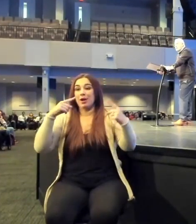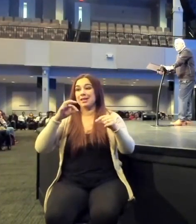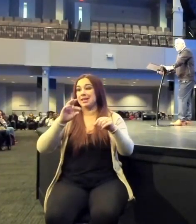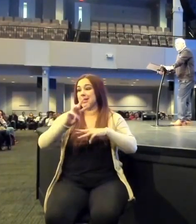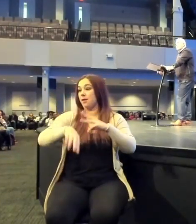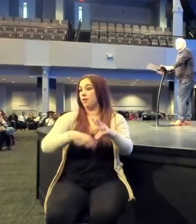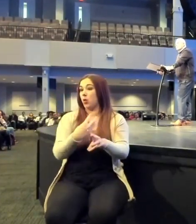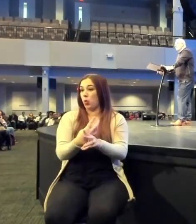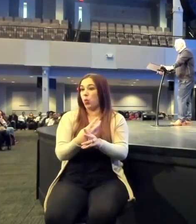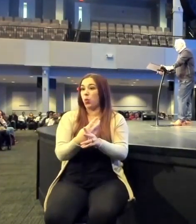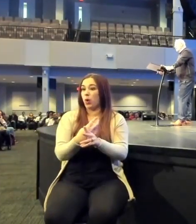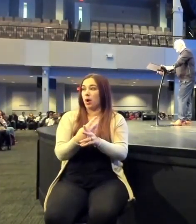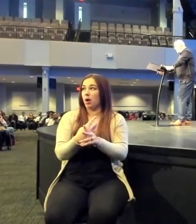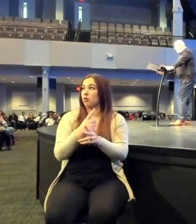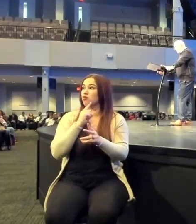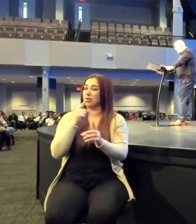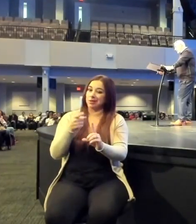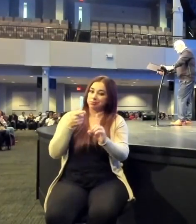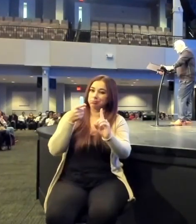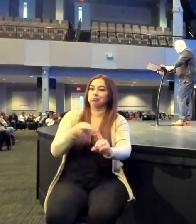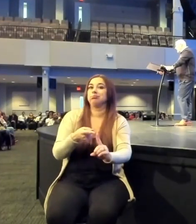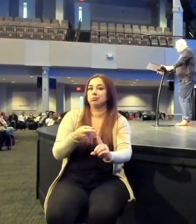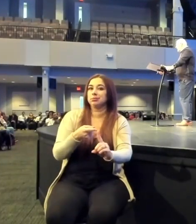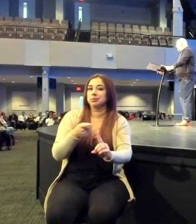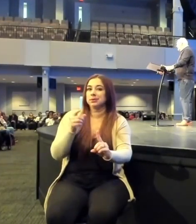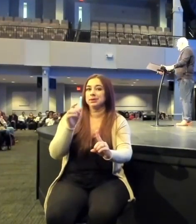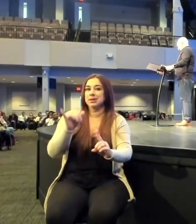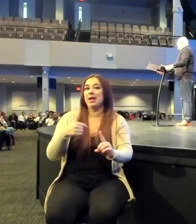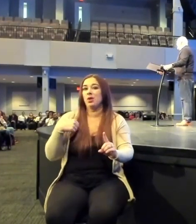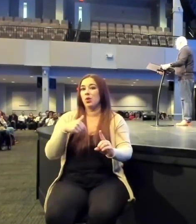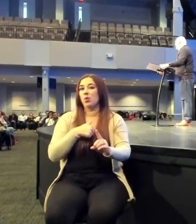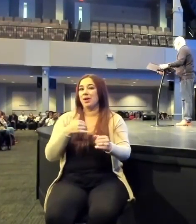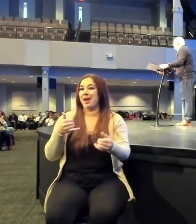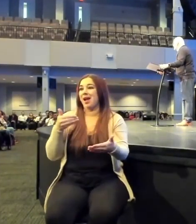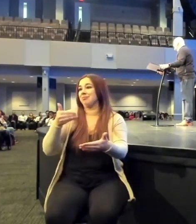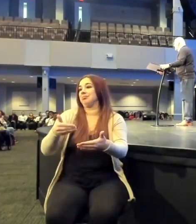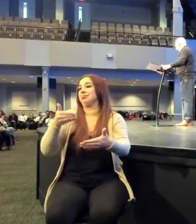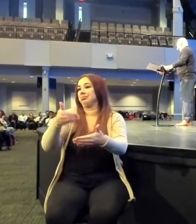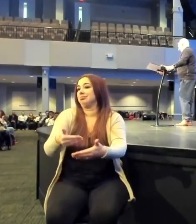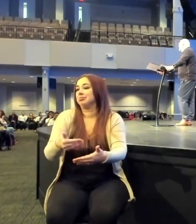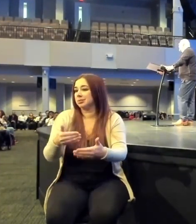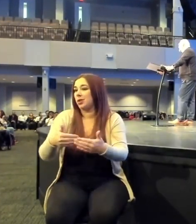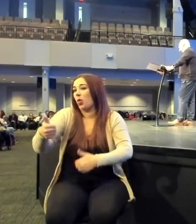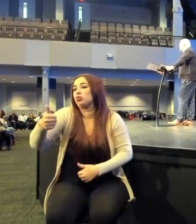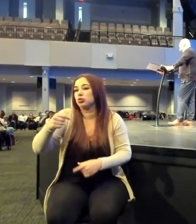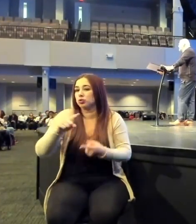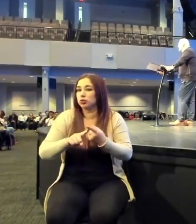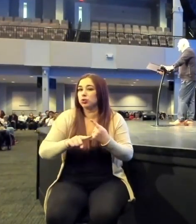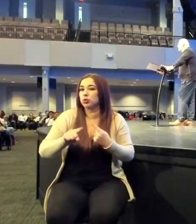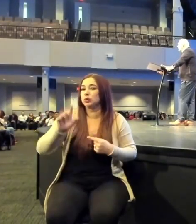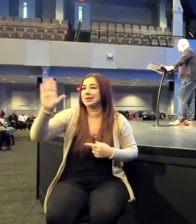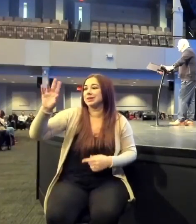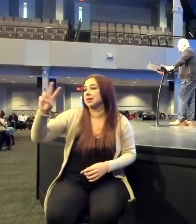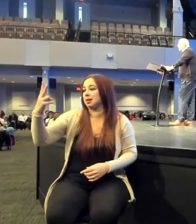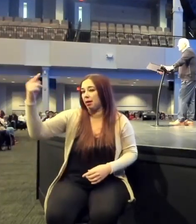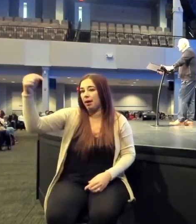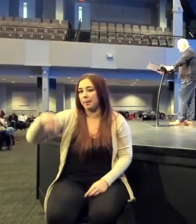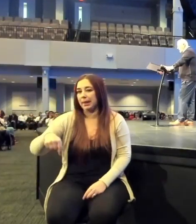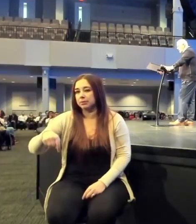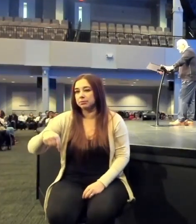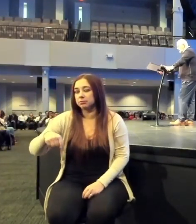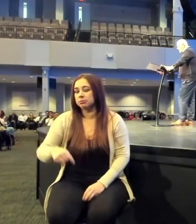world points to the fact that we're gaining ground ever so closely to his second